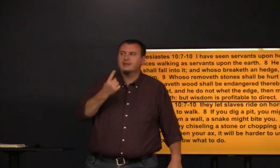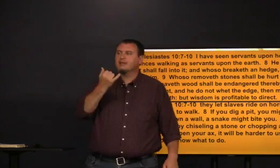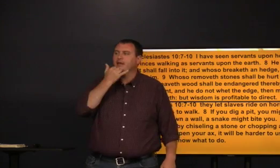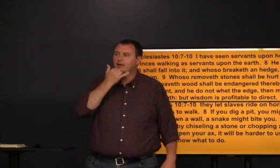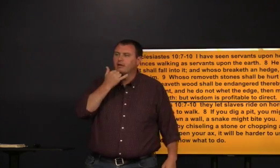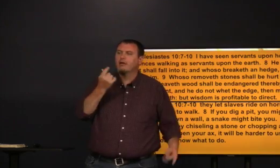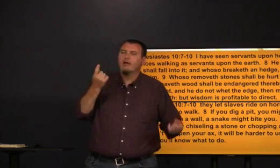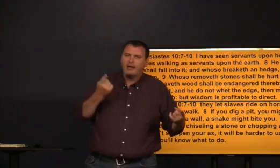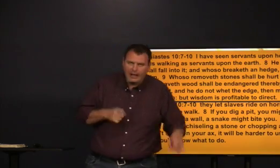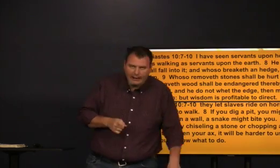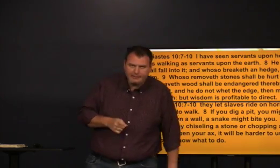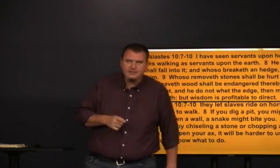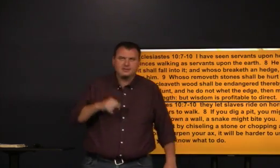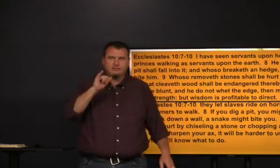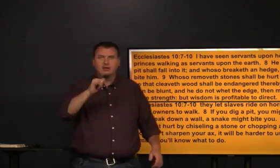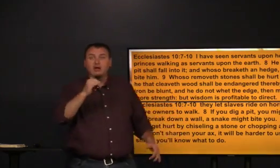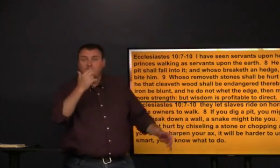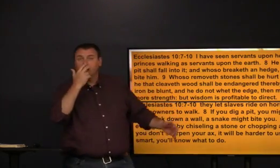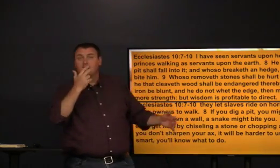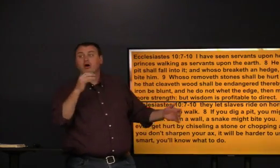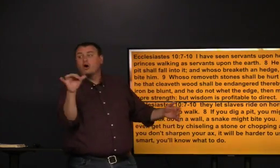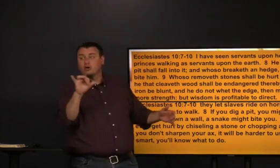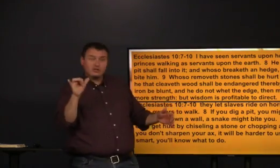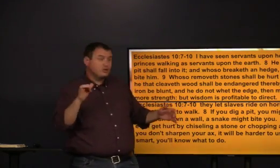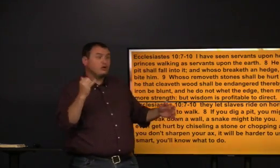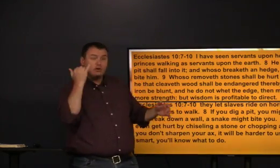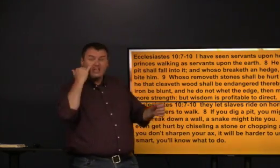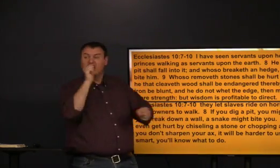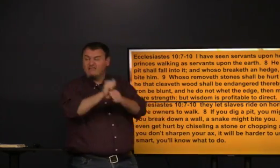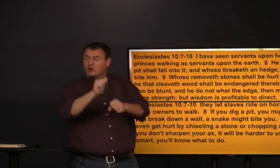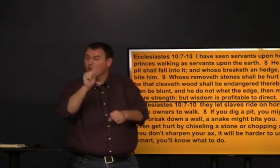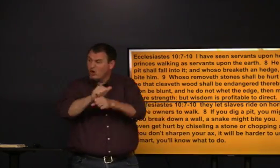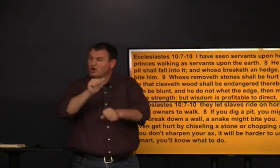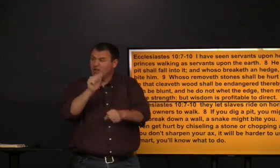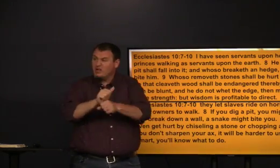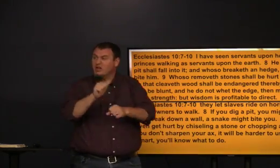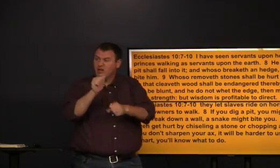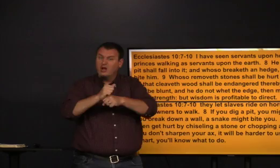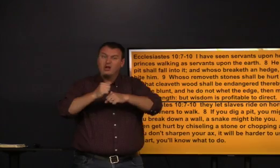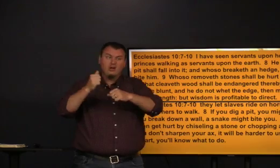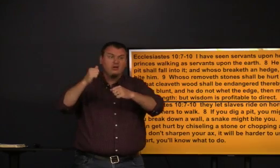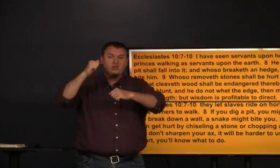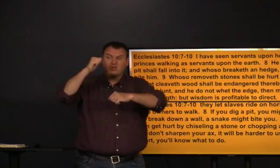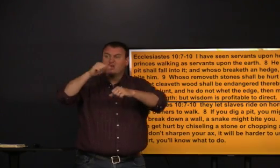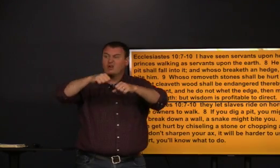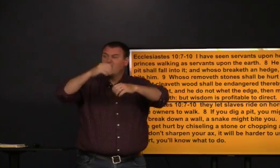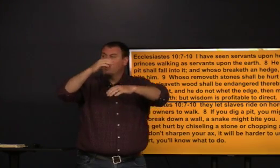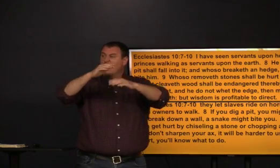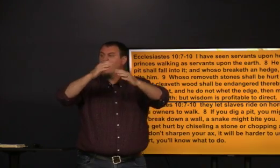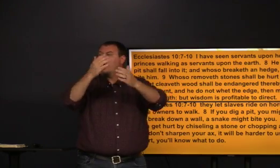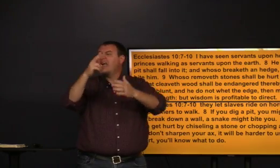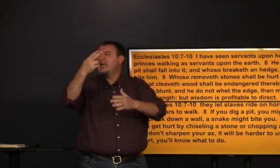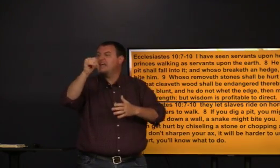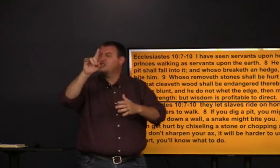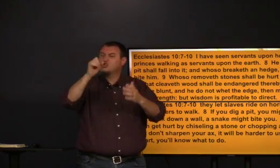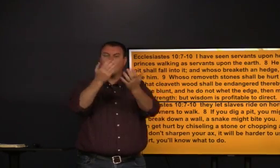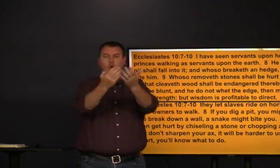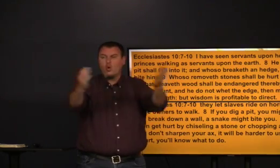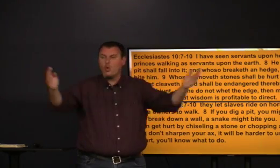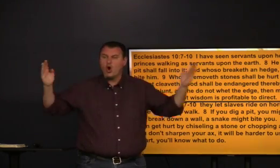Something happens. Also, if you're working a hedge or a